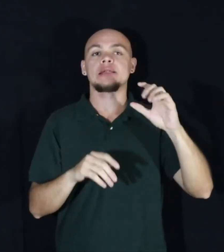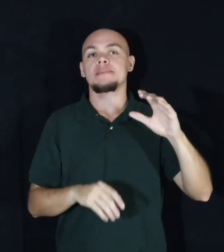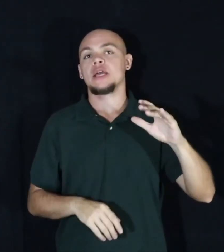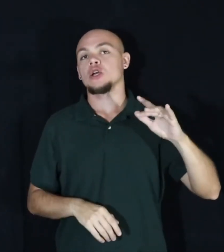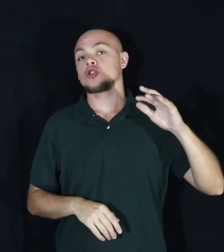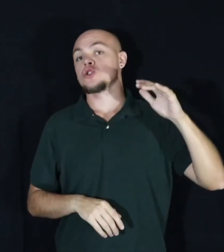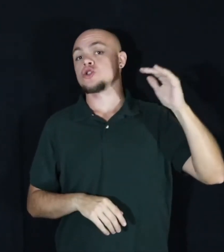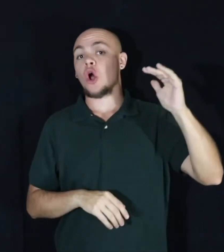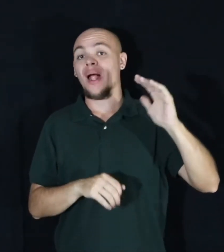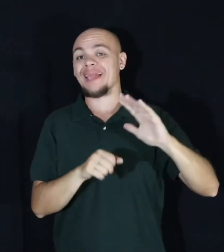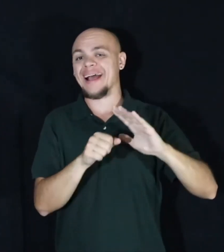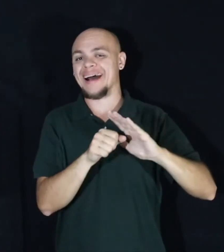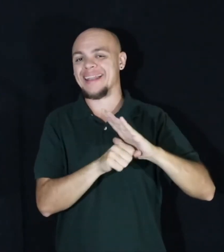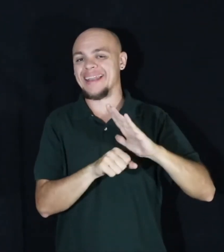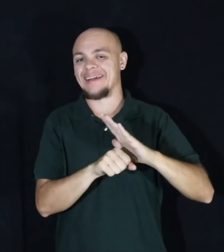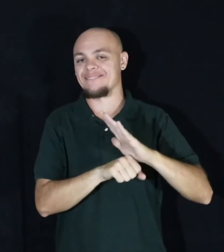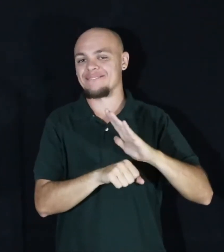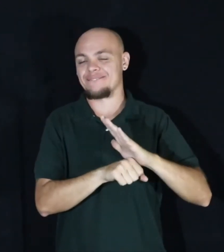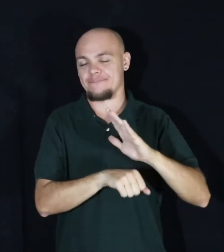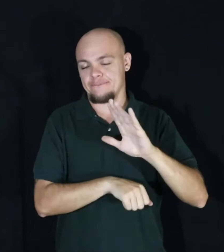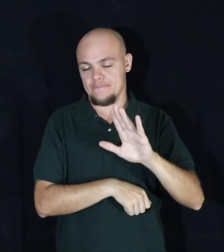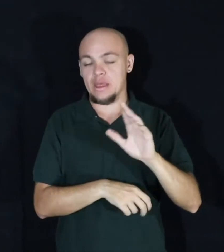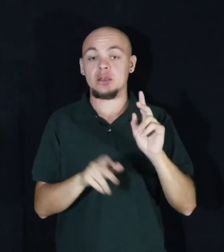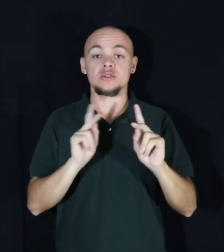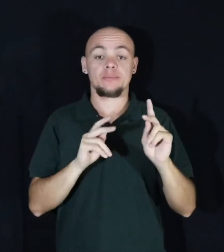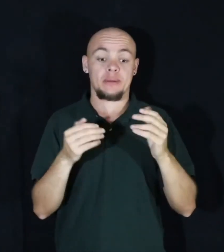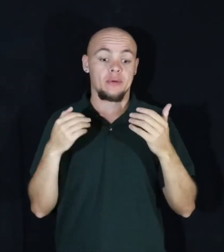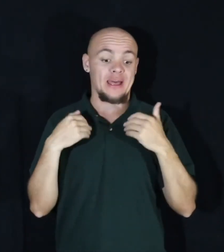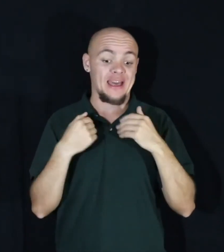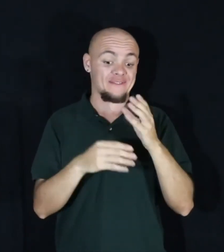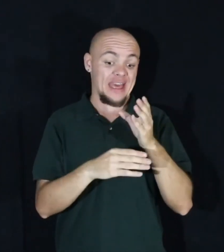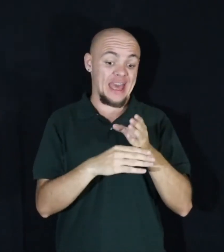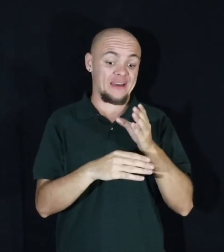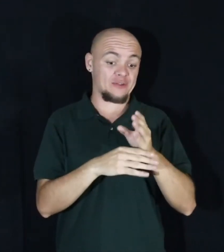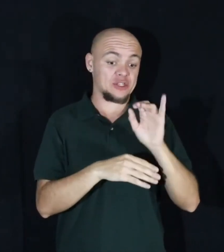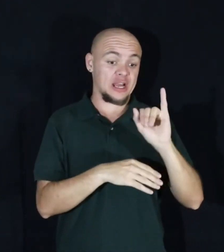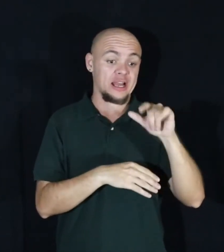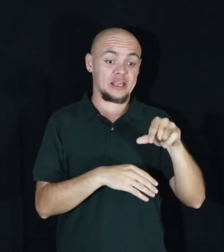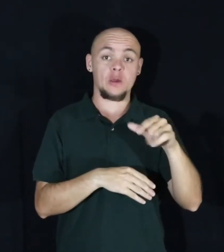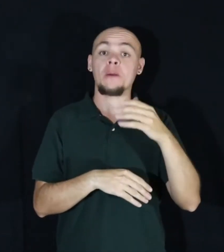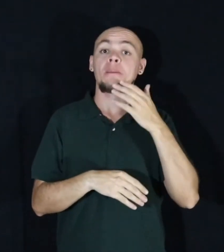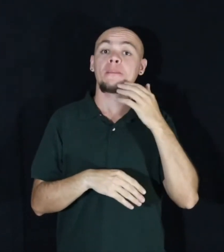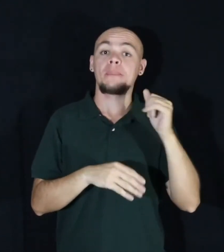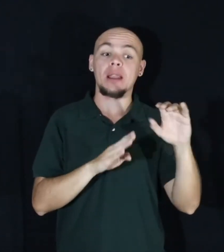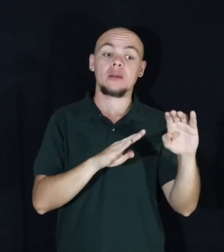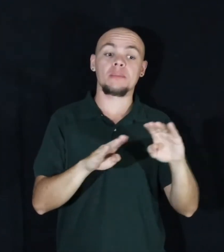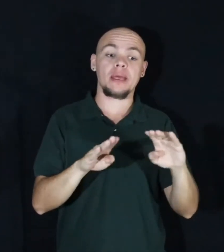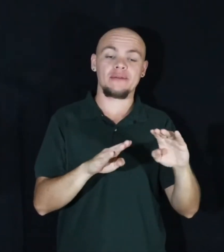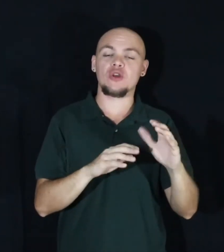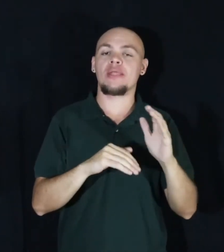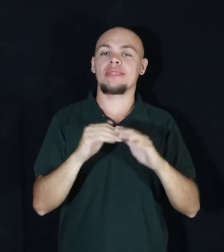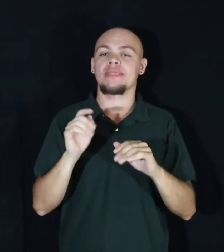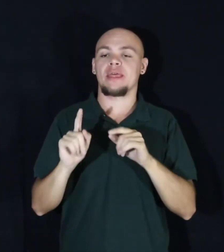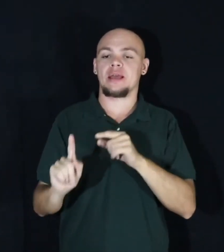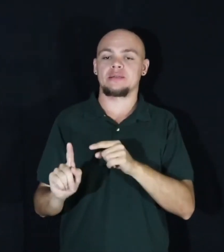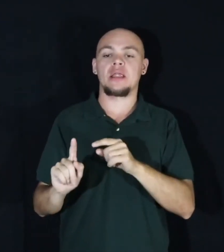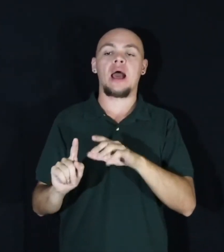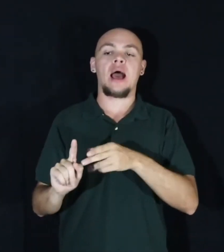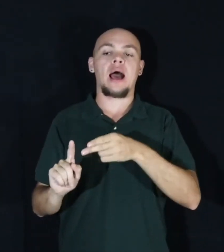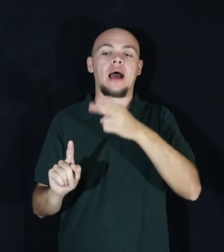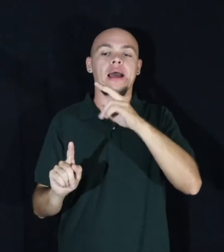enough. And this explains why people with average IQs outperform those with the highest IQs 70% of the